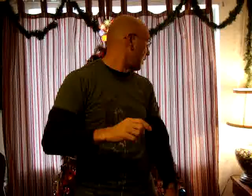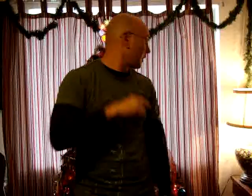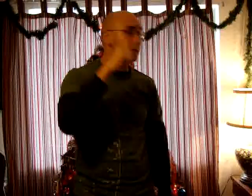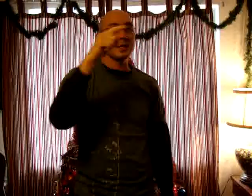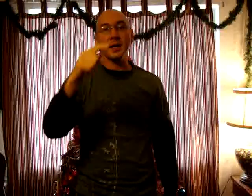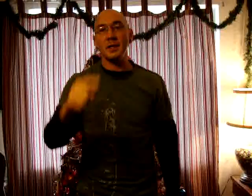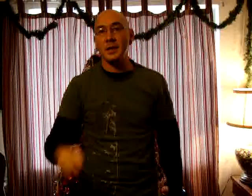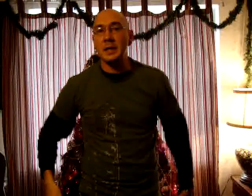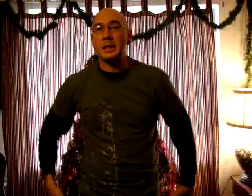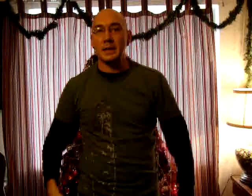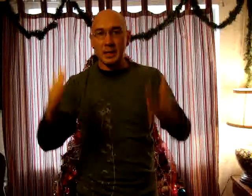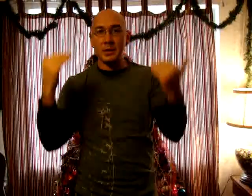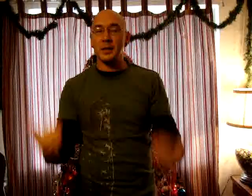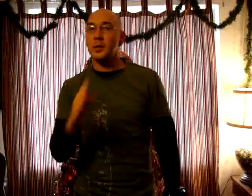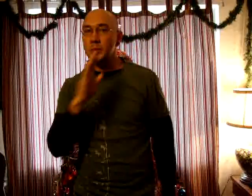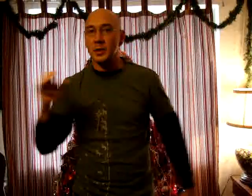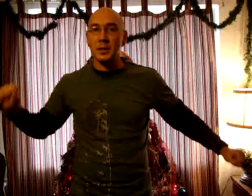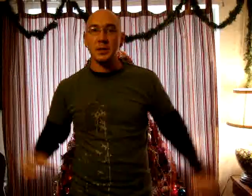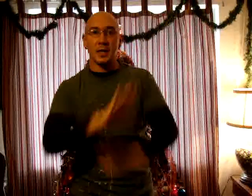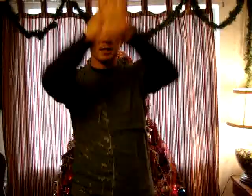and said, let there be light.